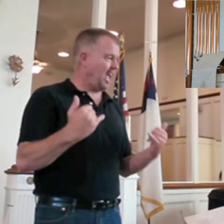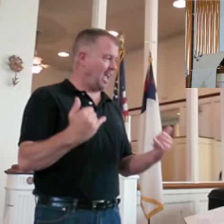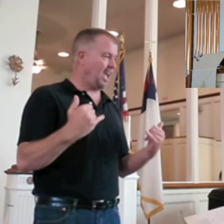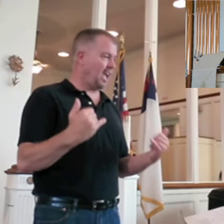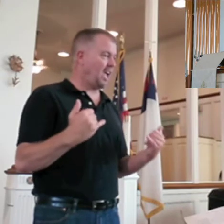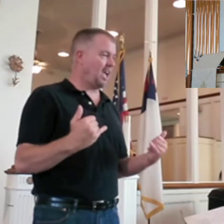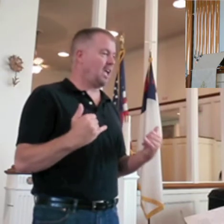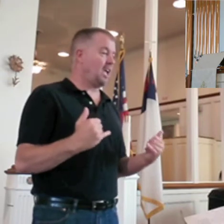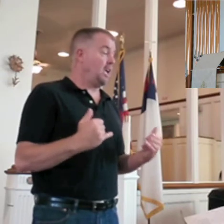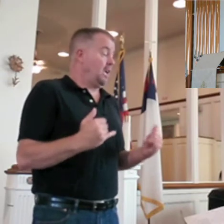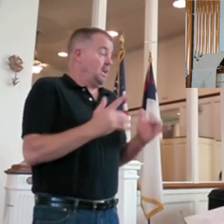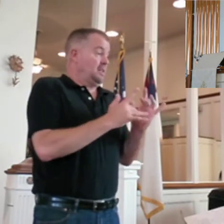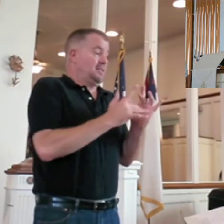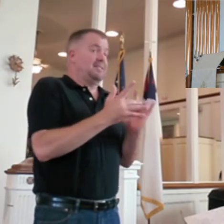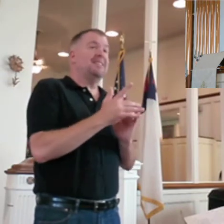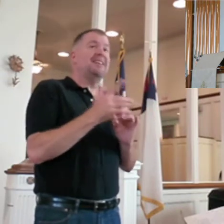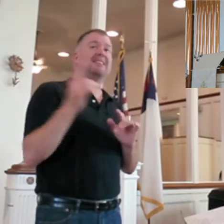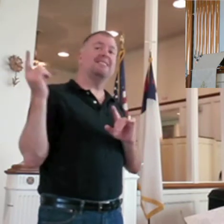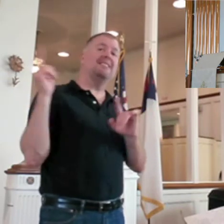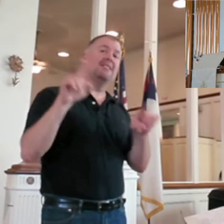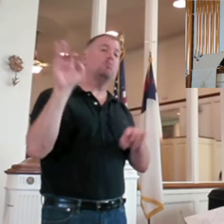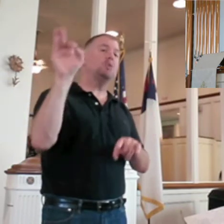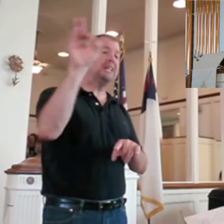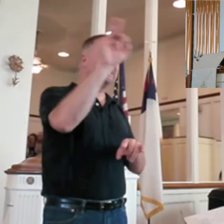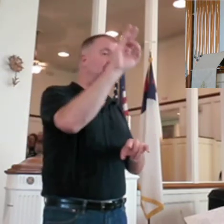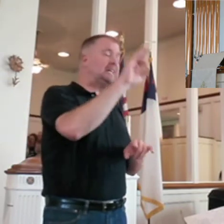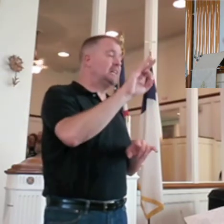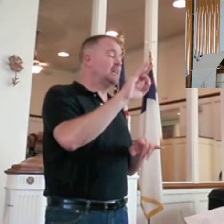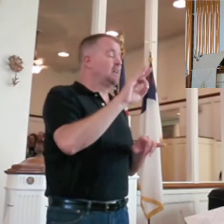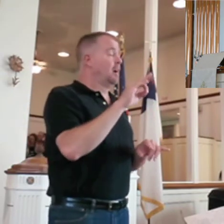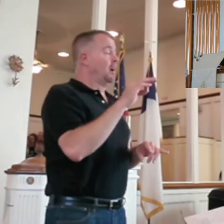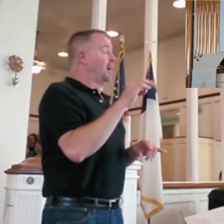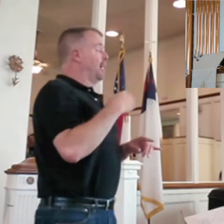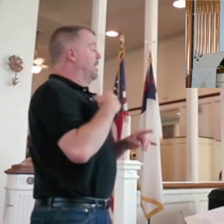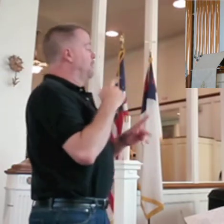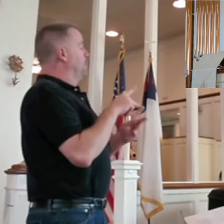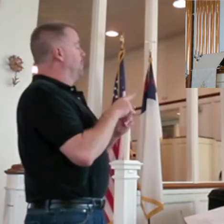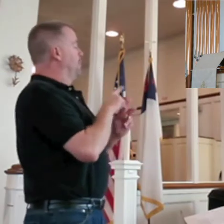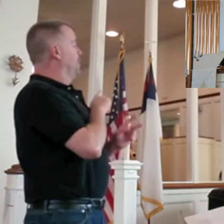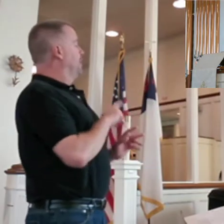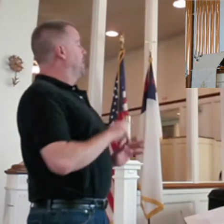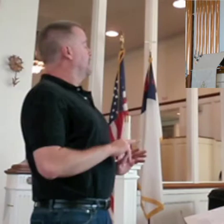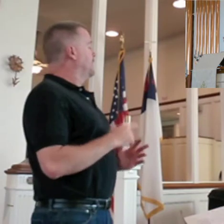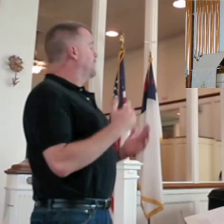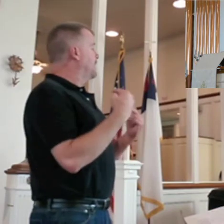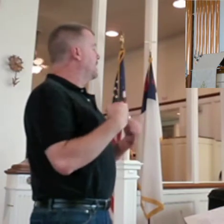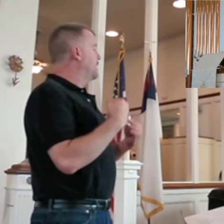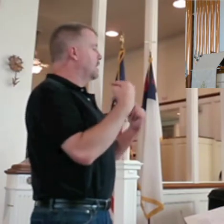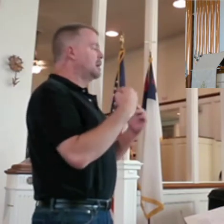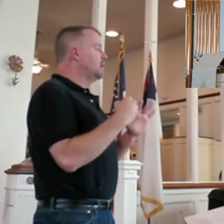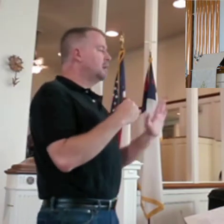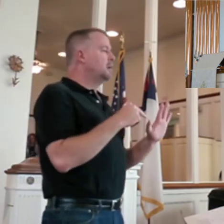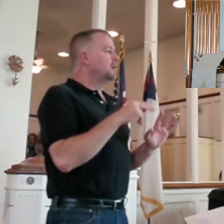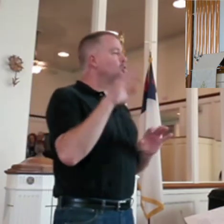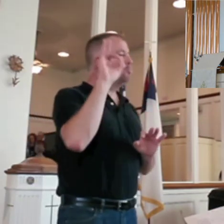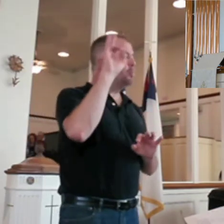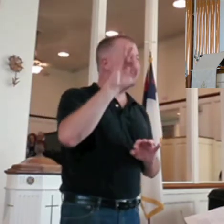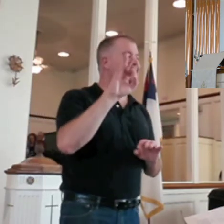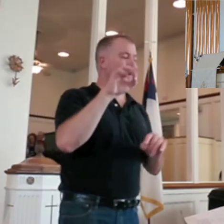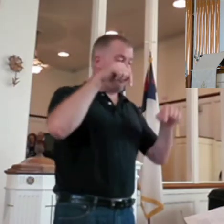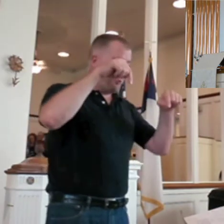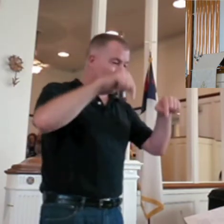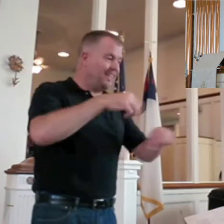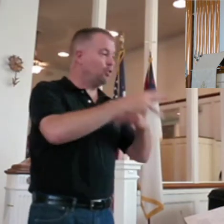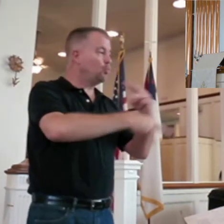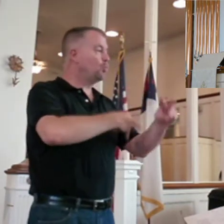day. Jesus had come preaching not that he was a rightful king, but he came preaching that